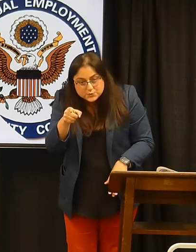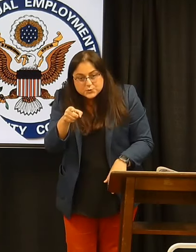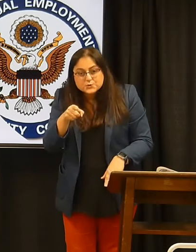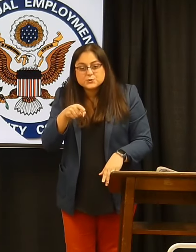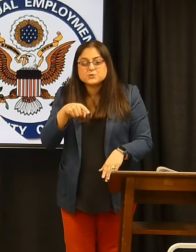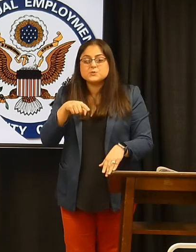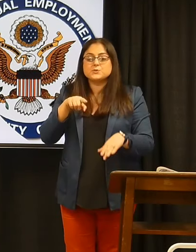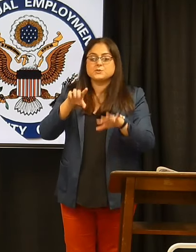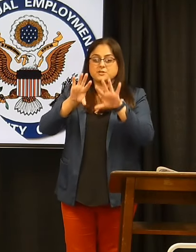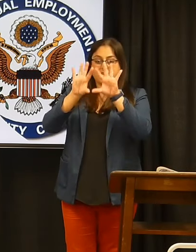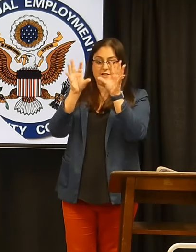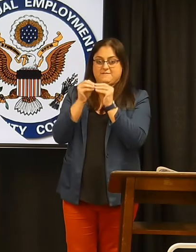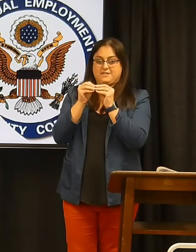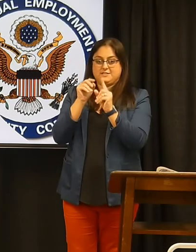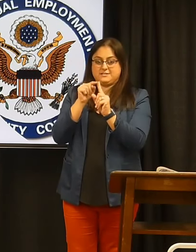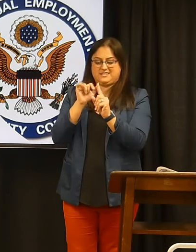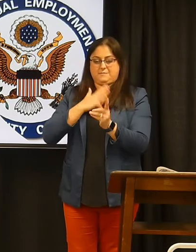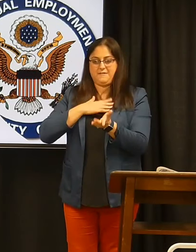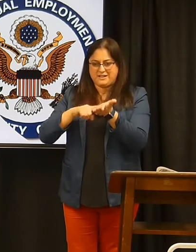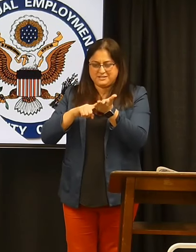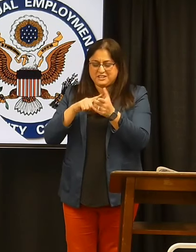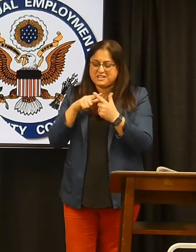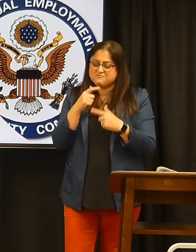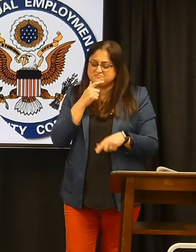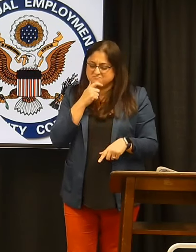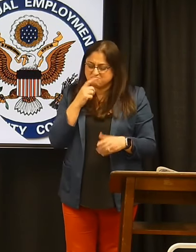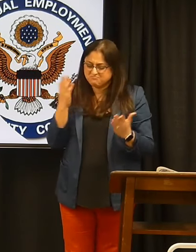the person who you made the discrimination complaint against,